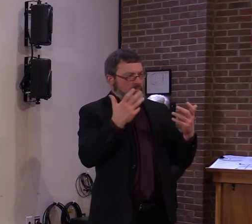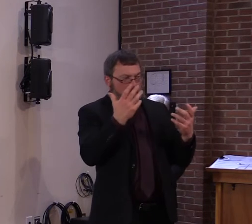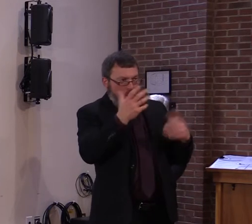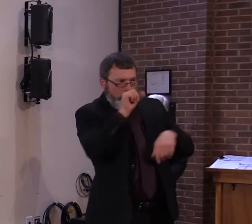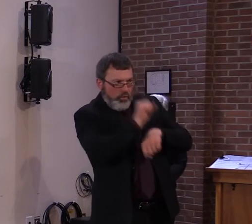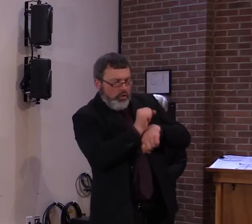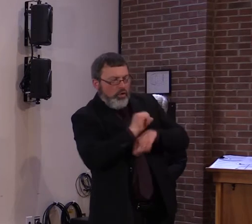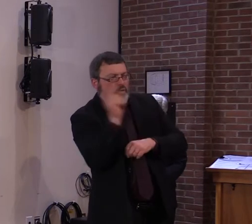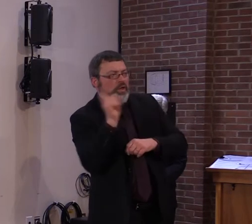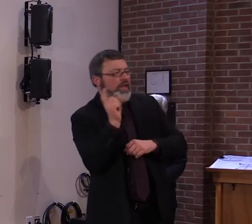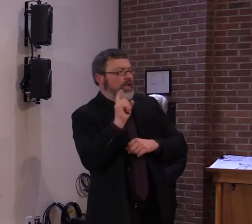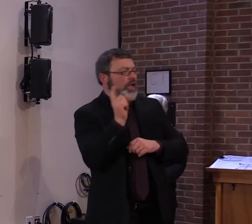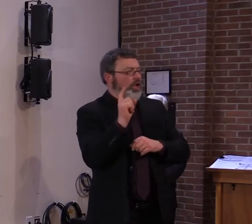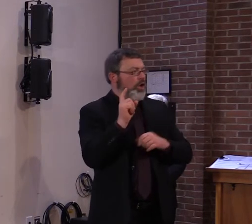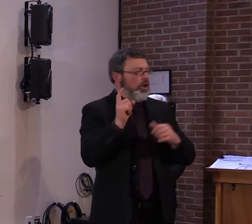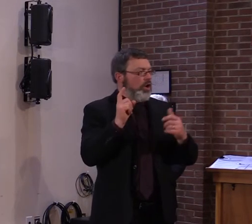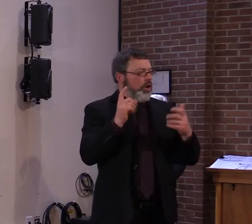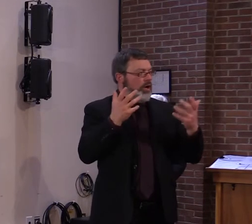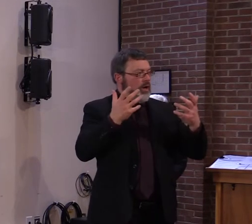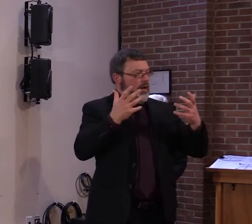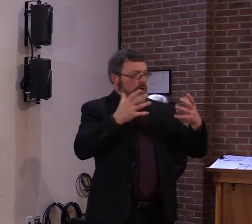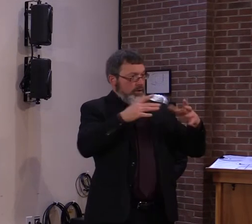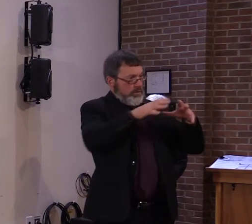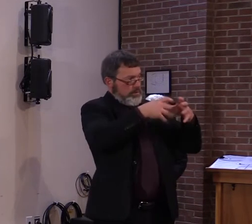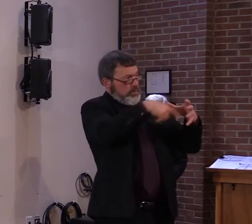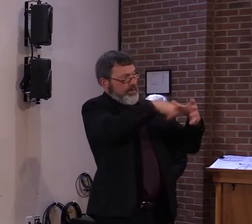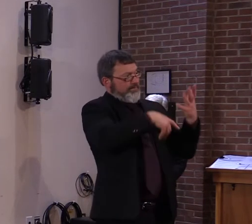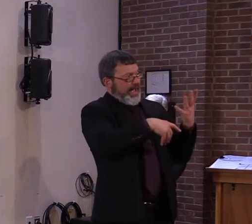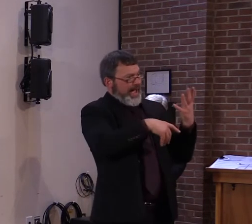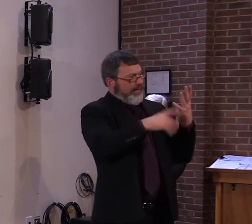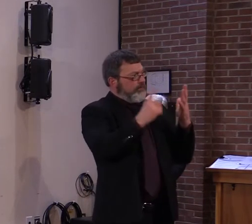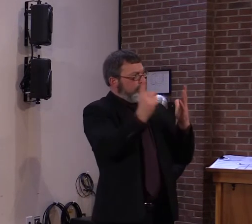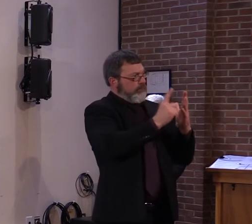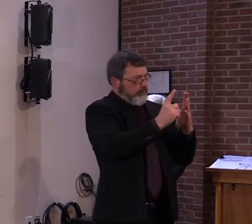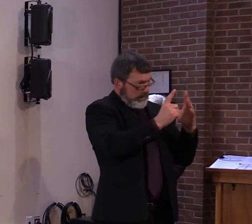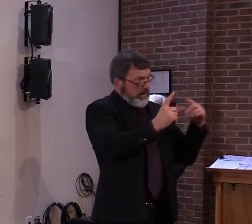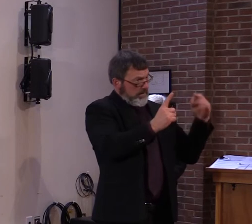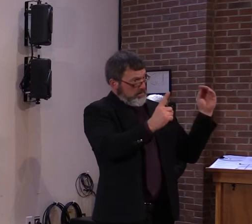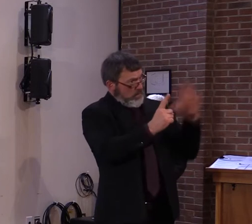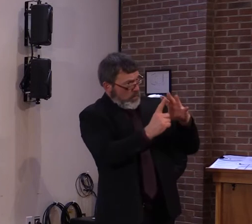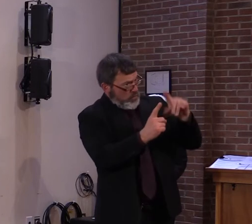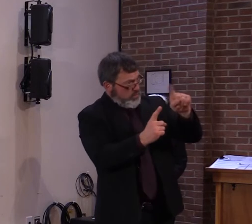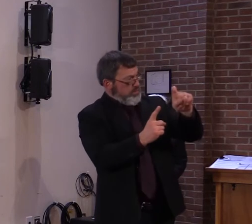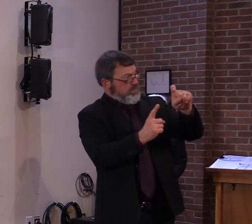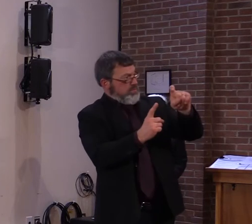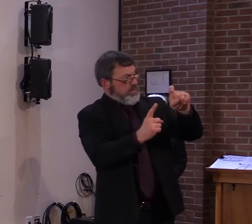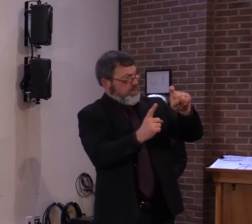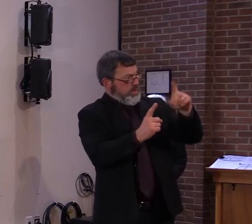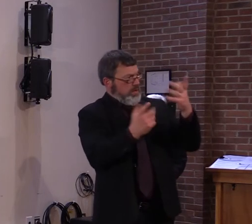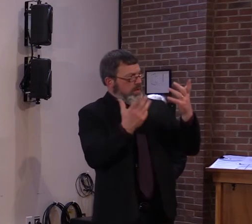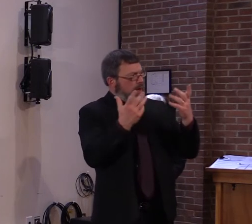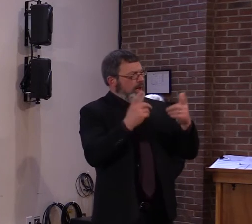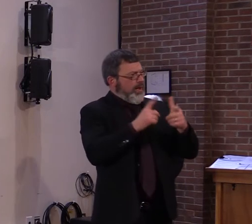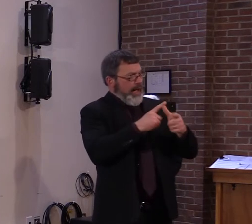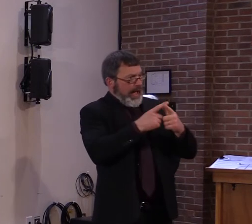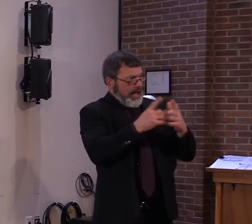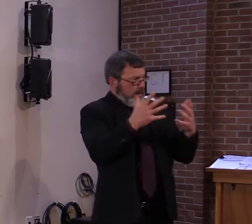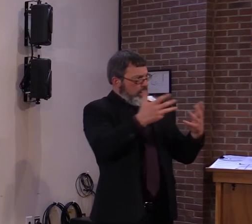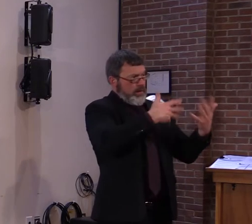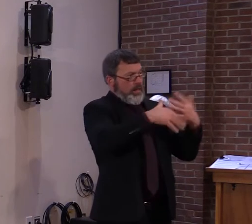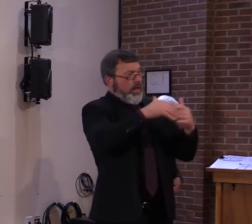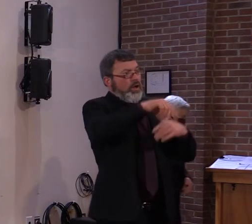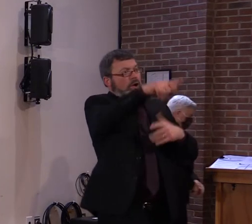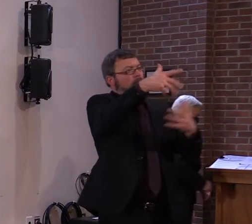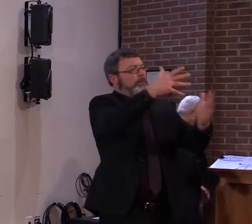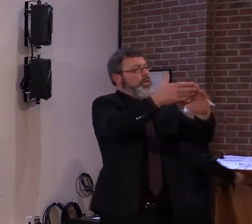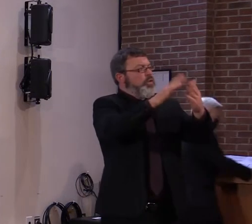the sixth worker actually had an important exposure and opportunity to become a true contact, in which case